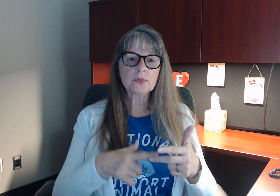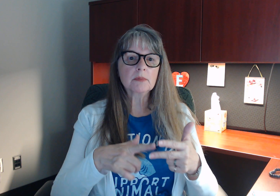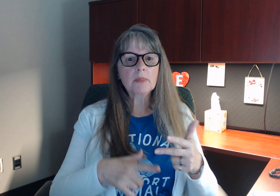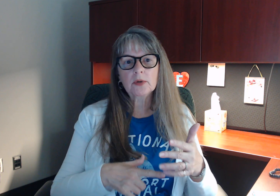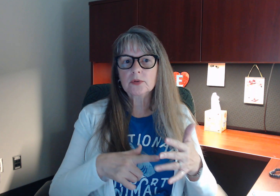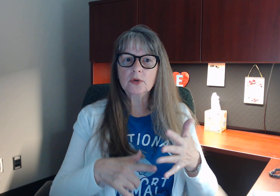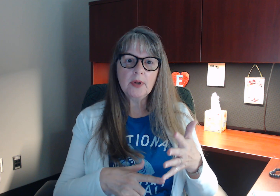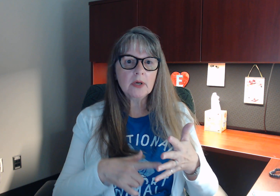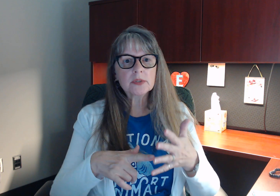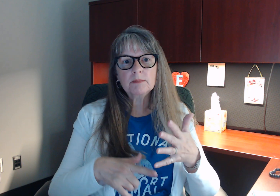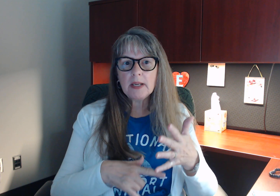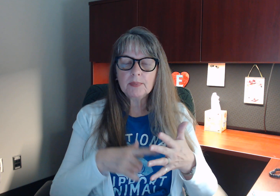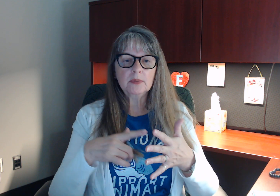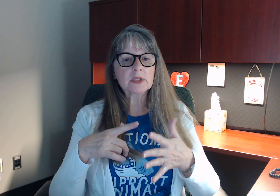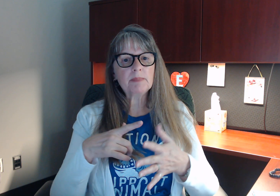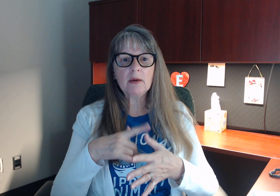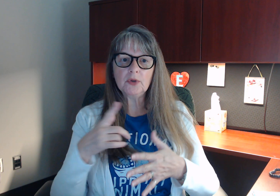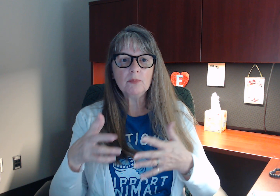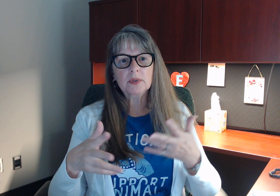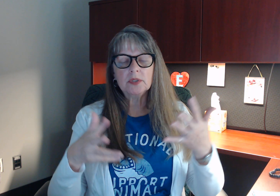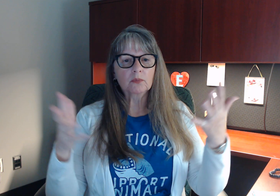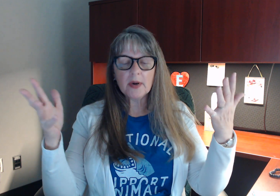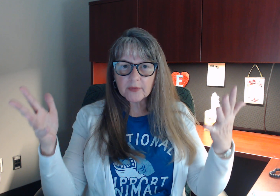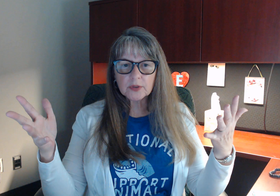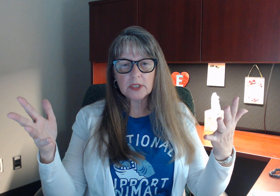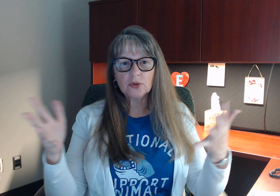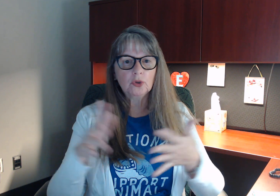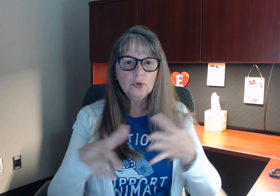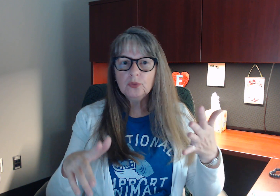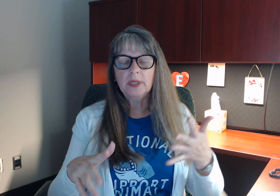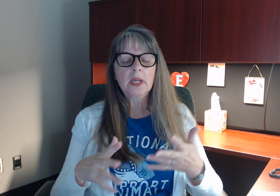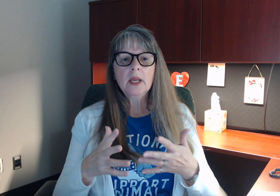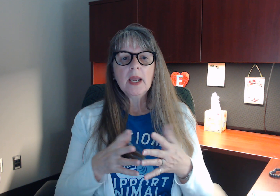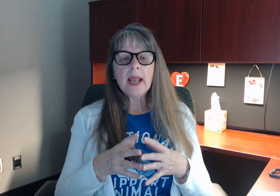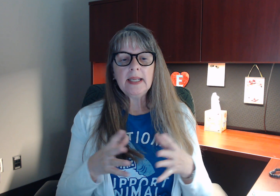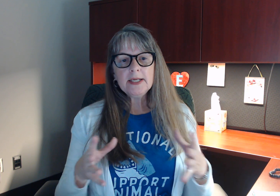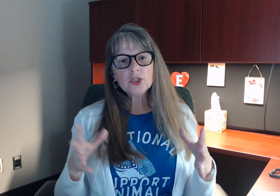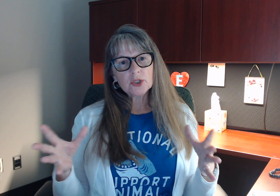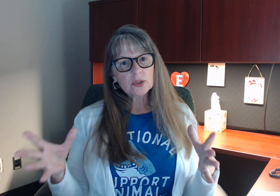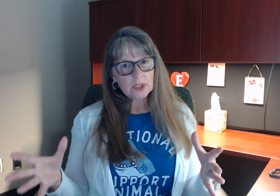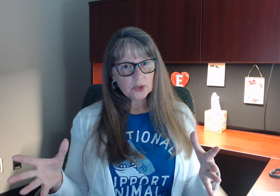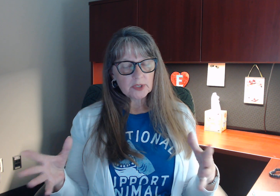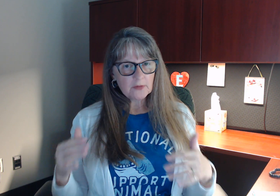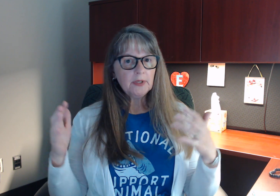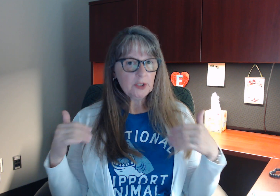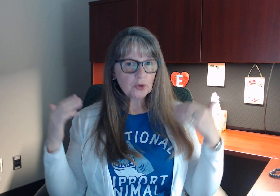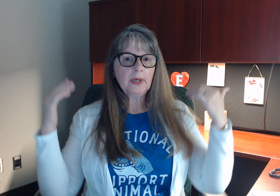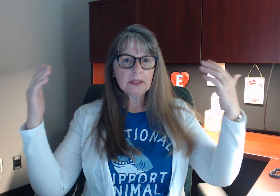and markers and crayons and paper and spiral notebooks and whatever the teacher glue, and each teacher is different, and each grade level